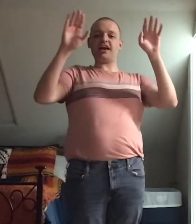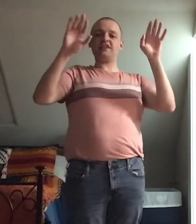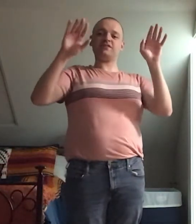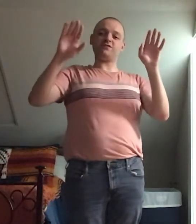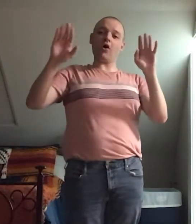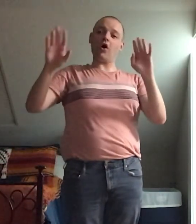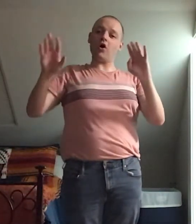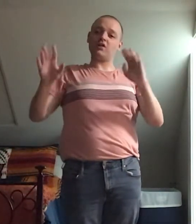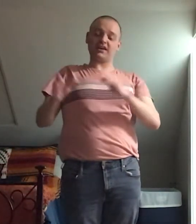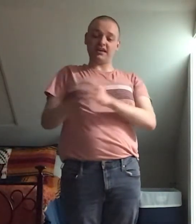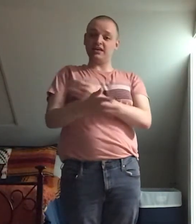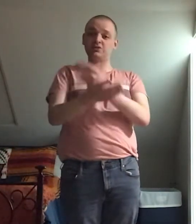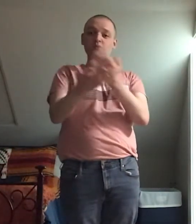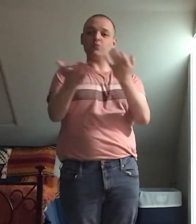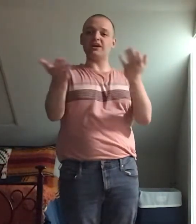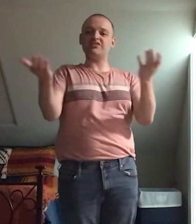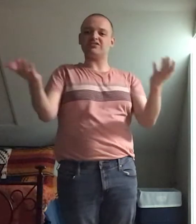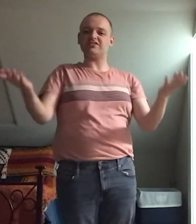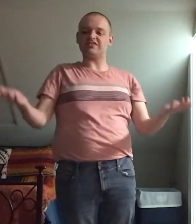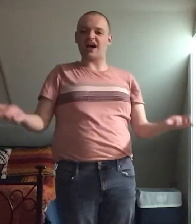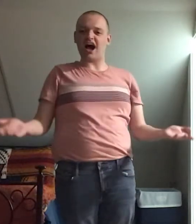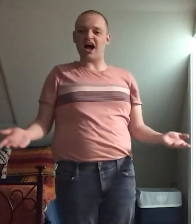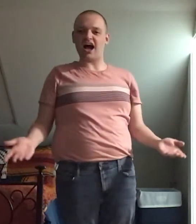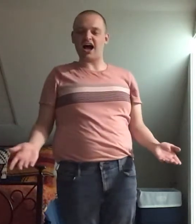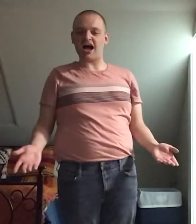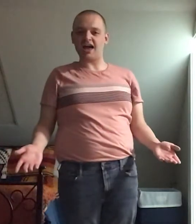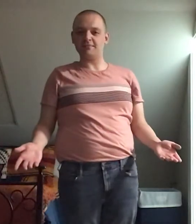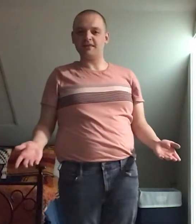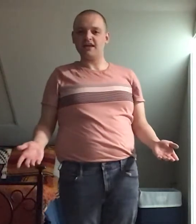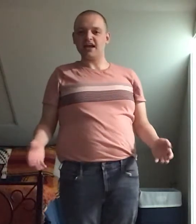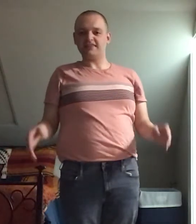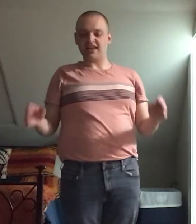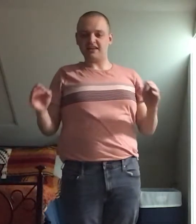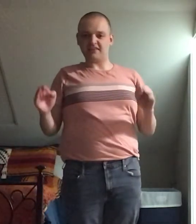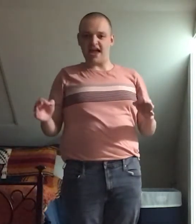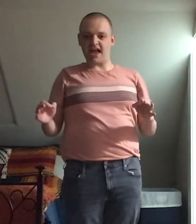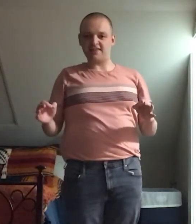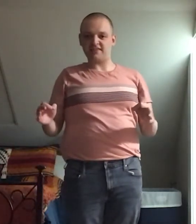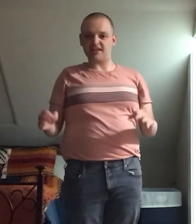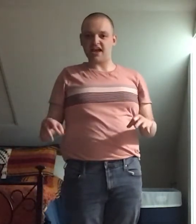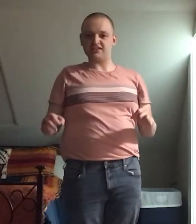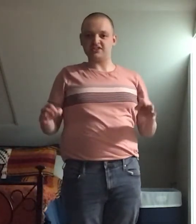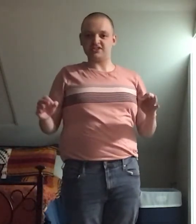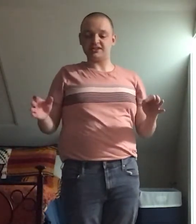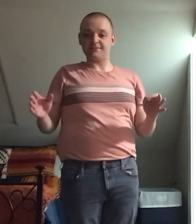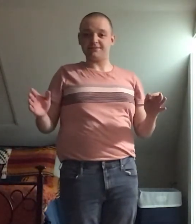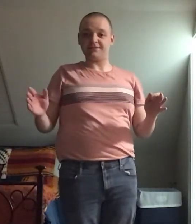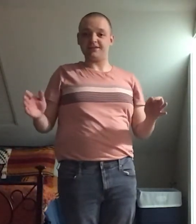Snowflakes fall in winter time. They dance and shimmer